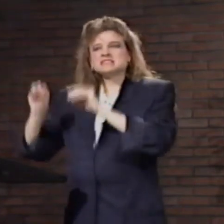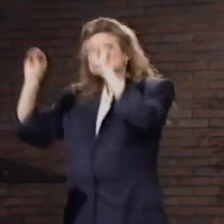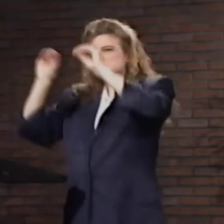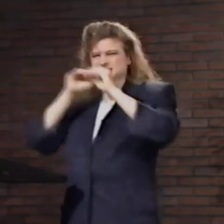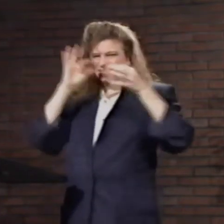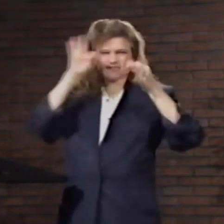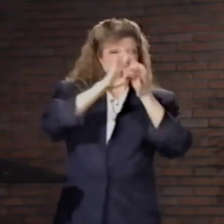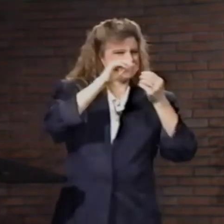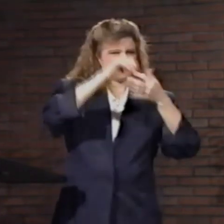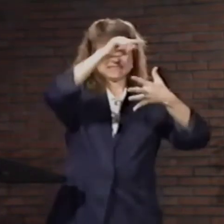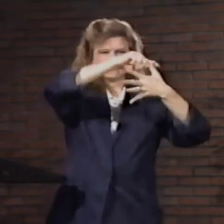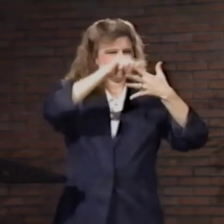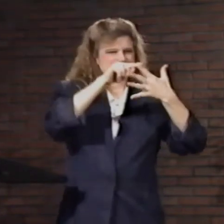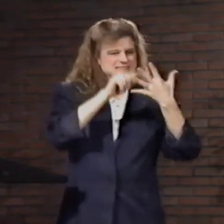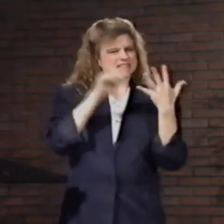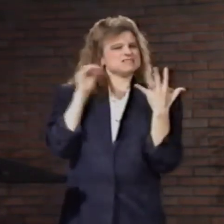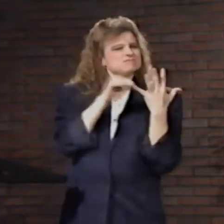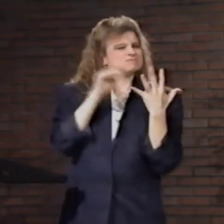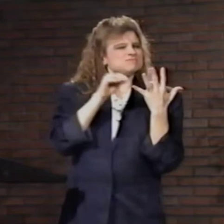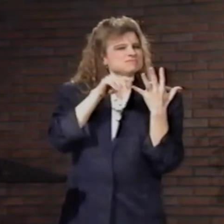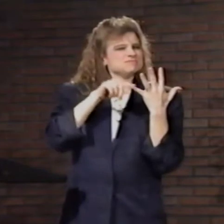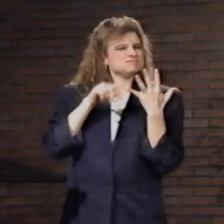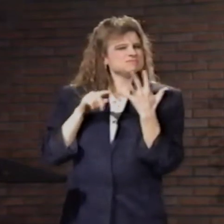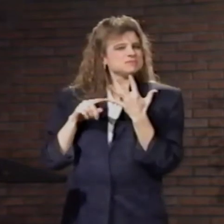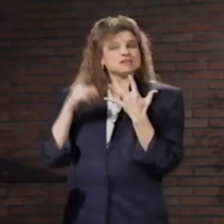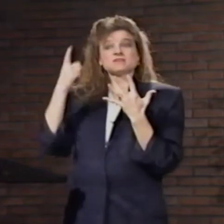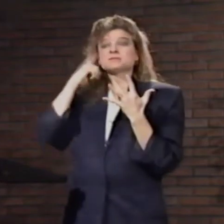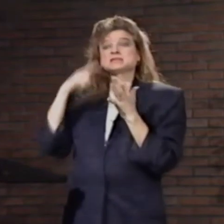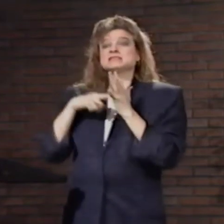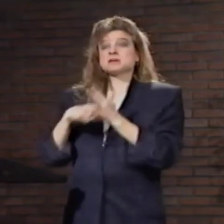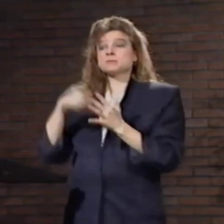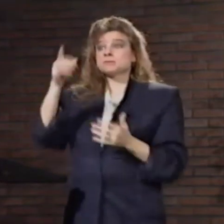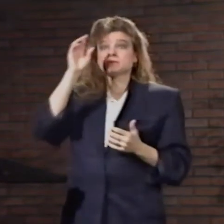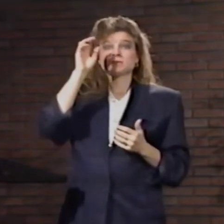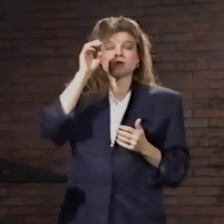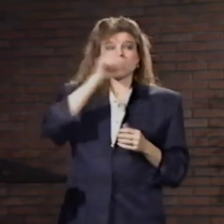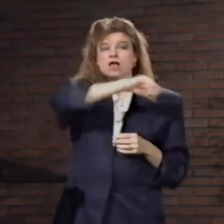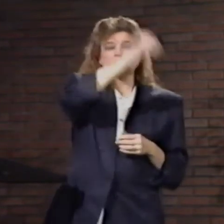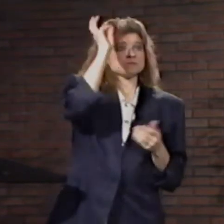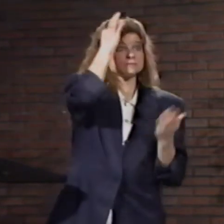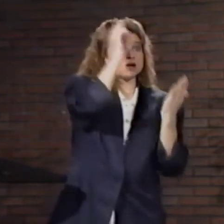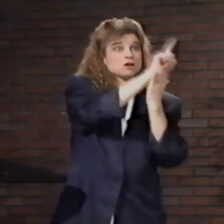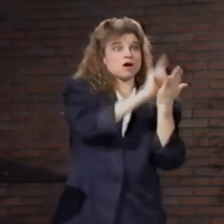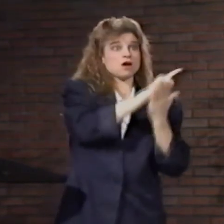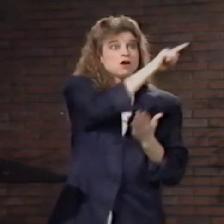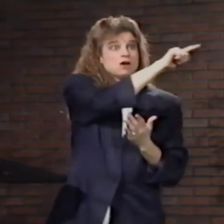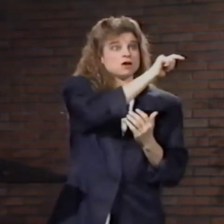Title 5 is called miscellaneous. That means anything that doesn't really fit into the other titles goes into Title 5.